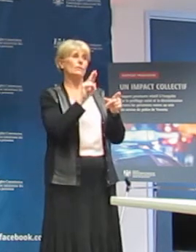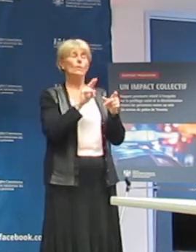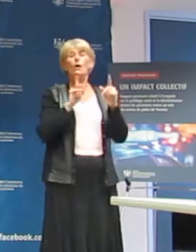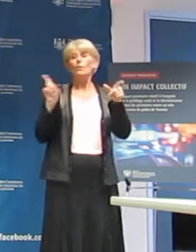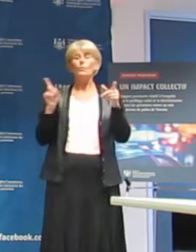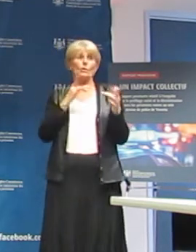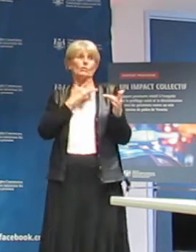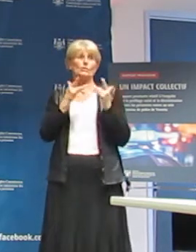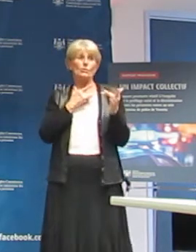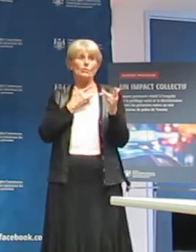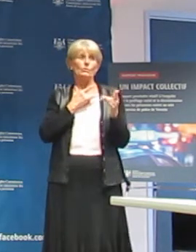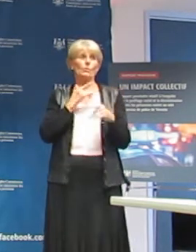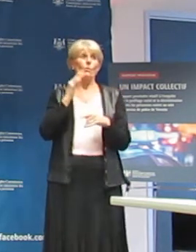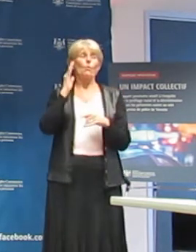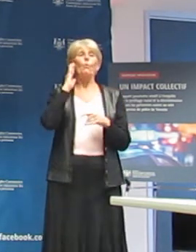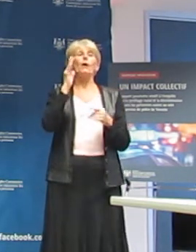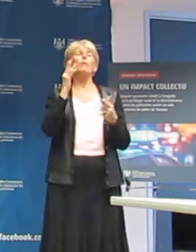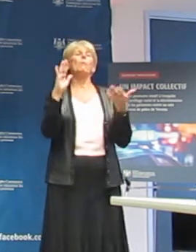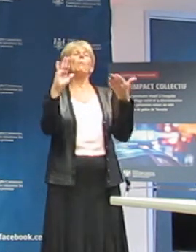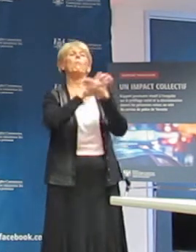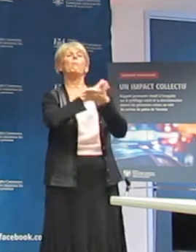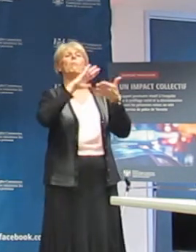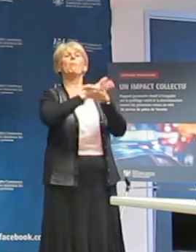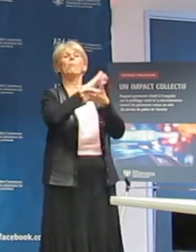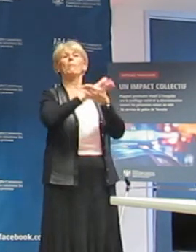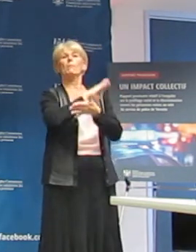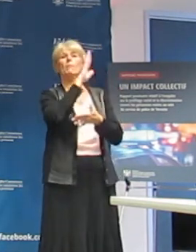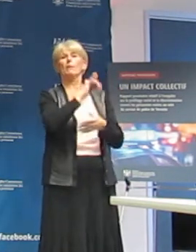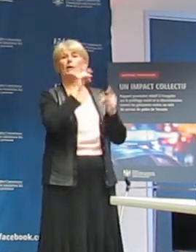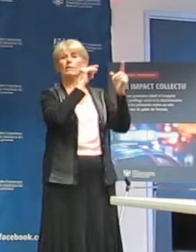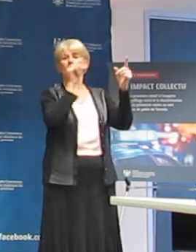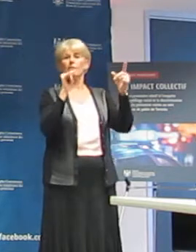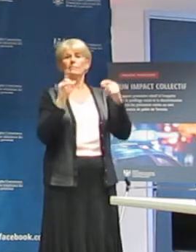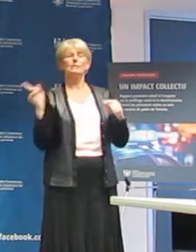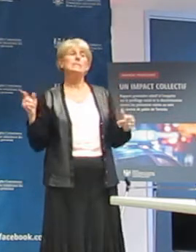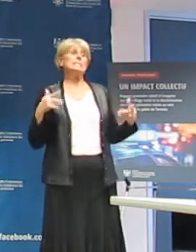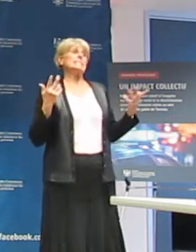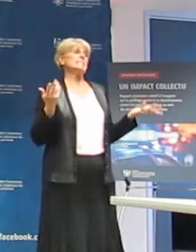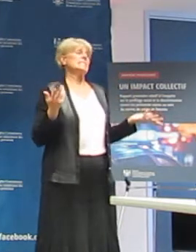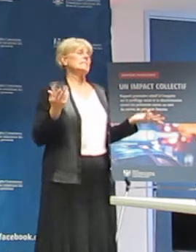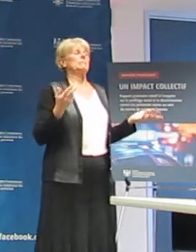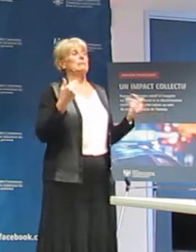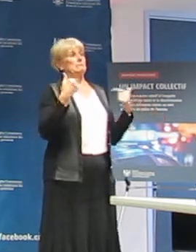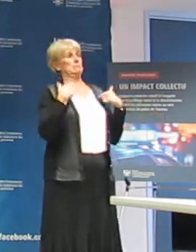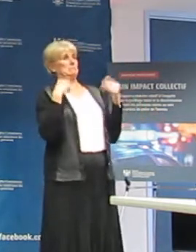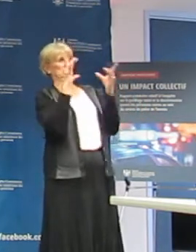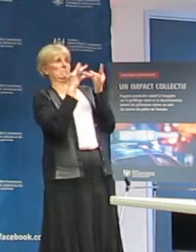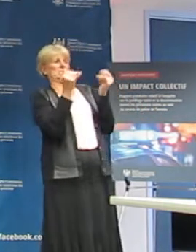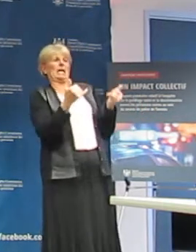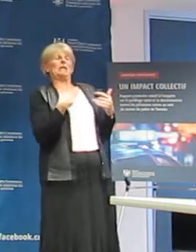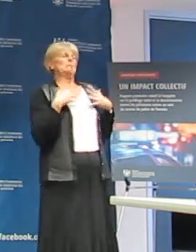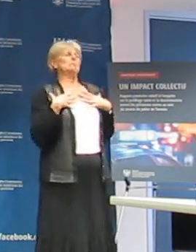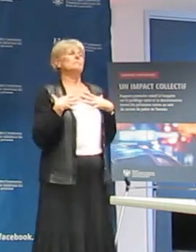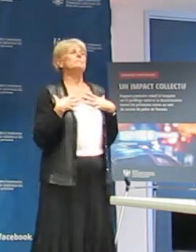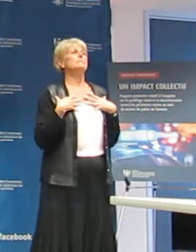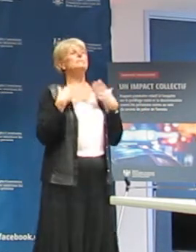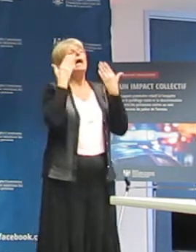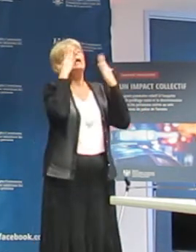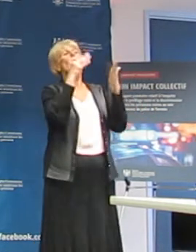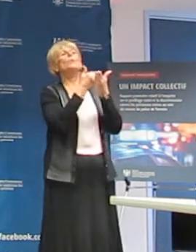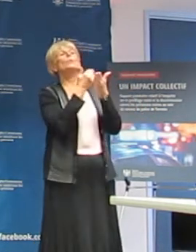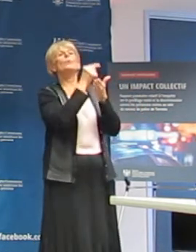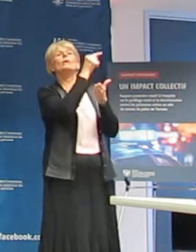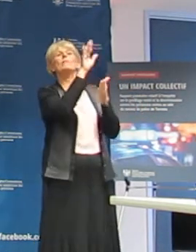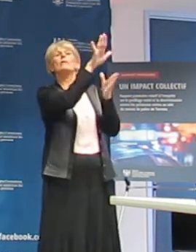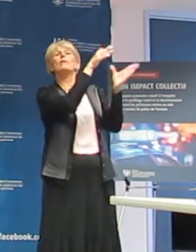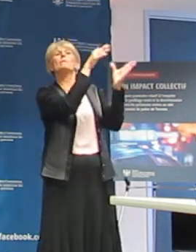concerned that it's going to be watered down by this new government? Of course. I think it'd be premature. We don't know what this new government's